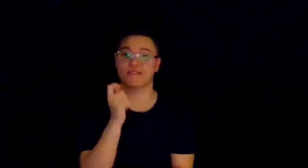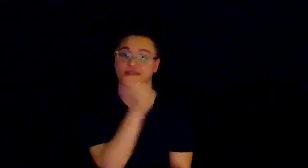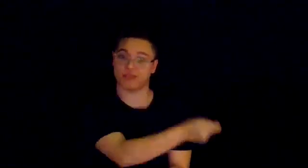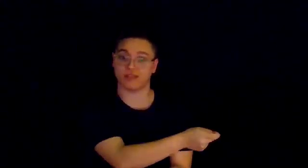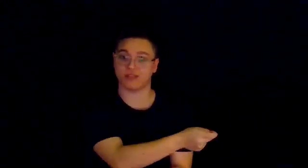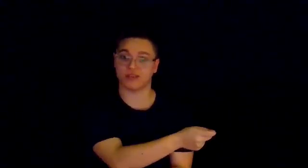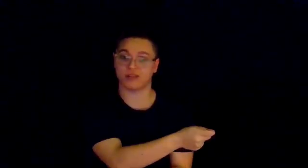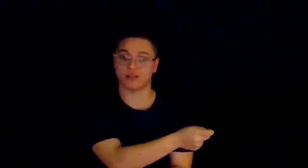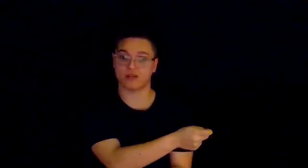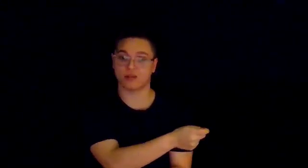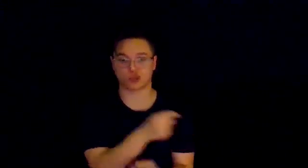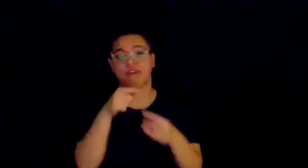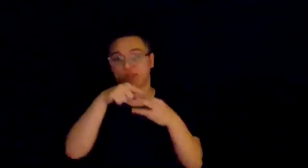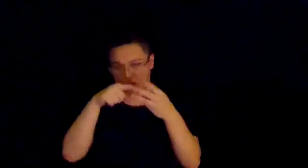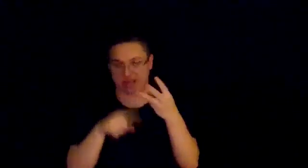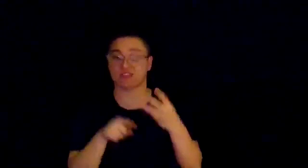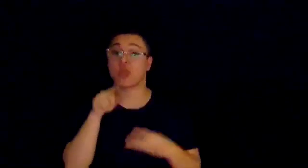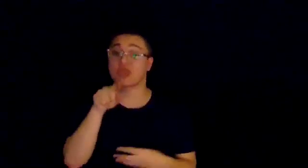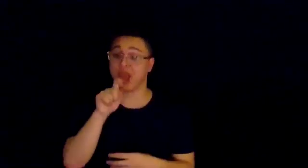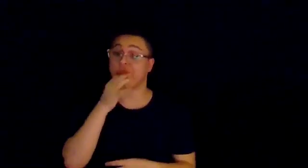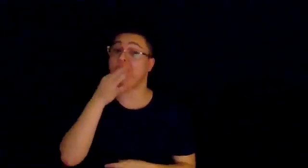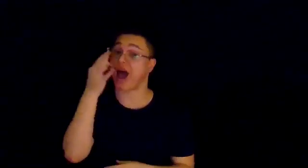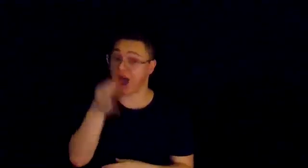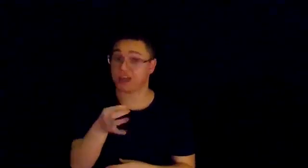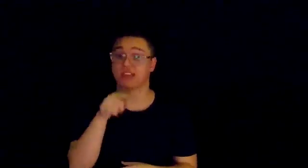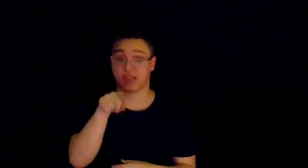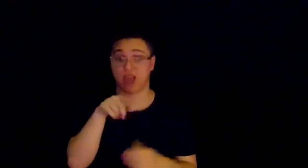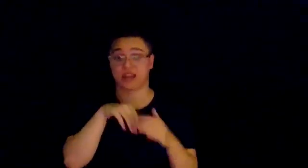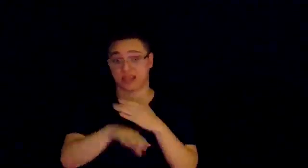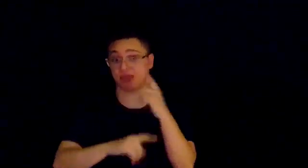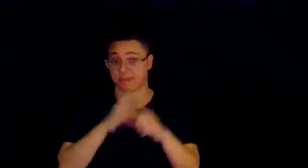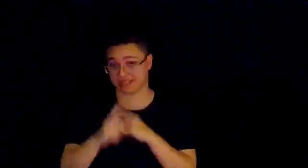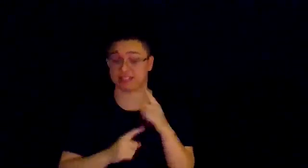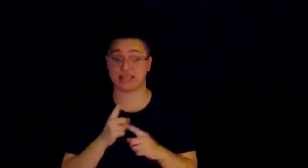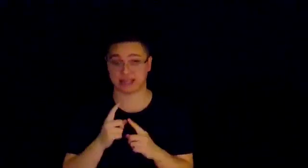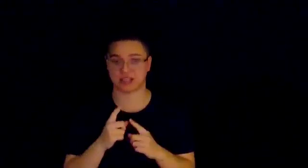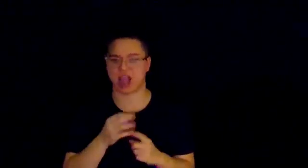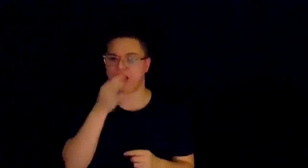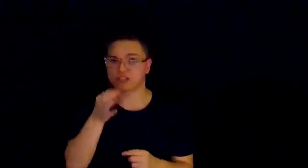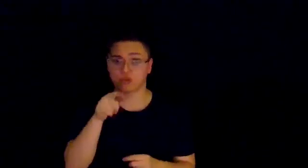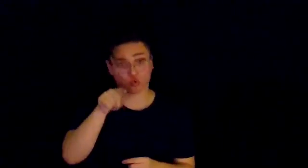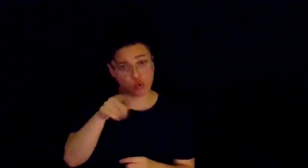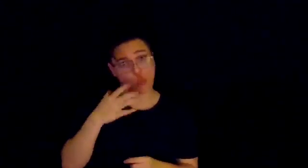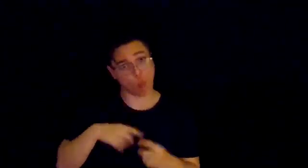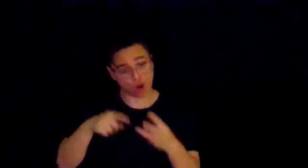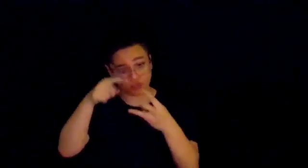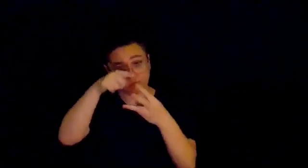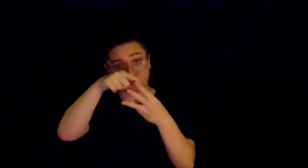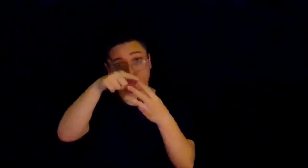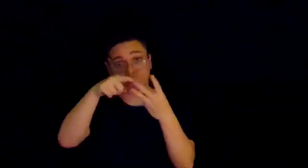receive that money and then you pay that person yourself. So those are your three options. They will ask that in the